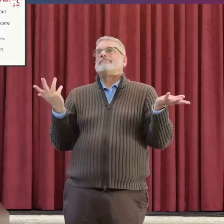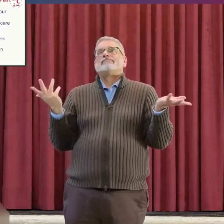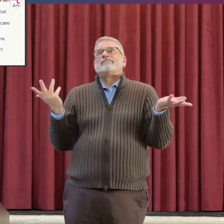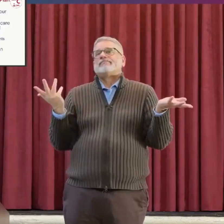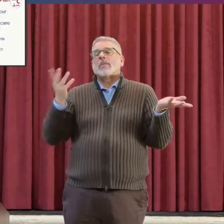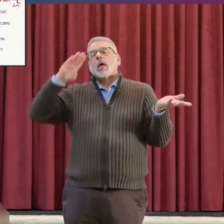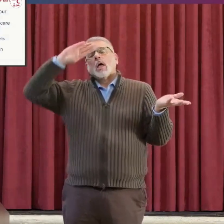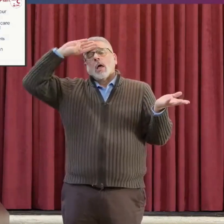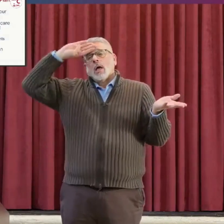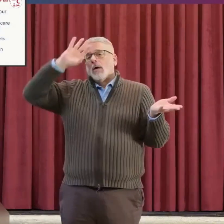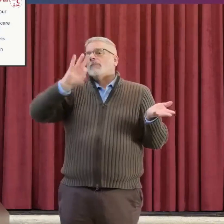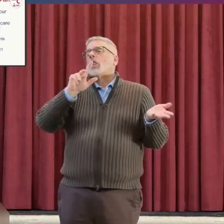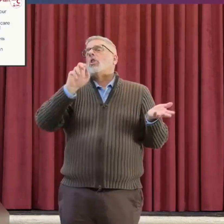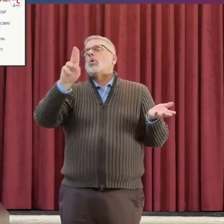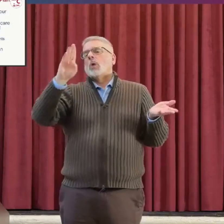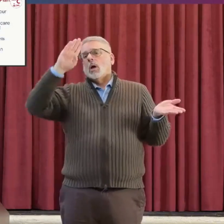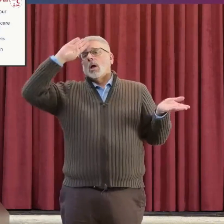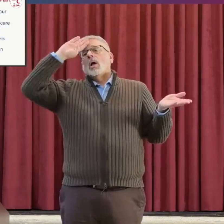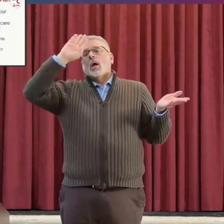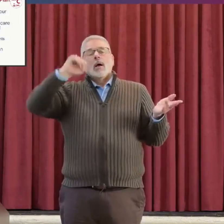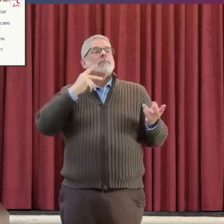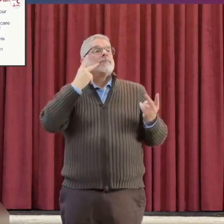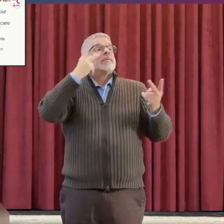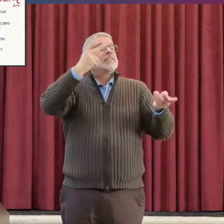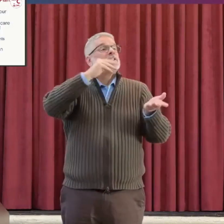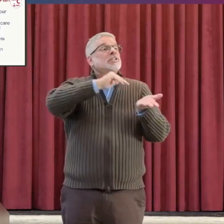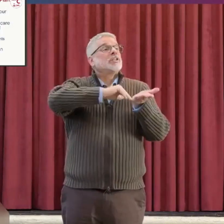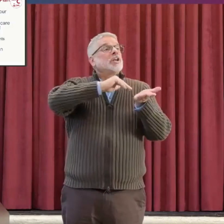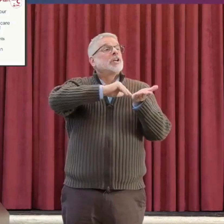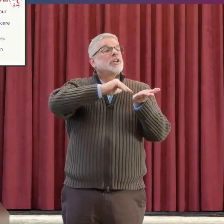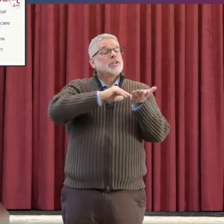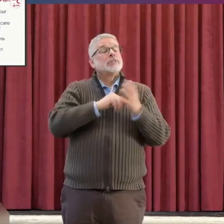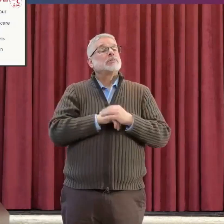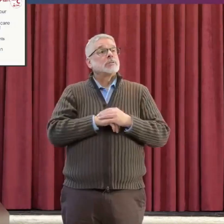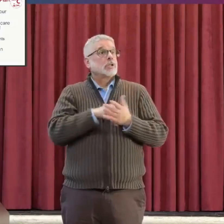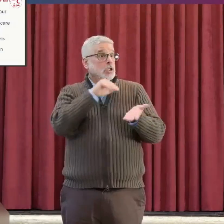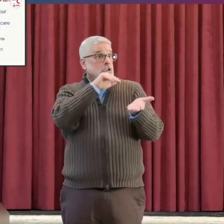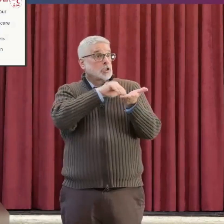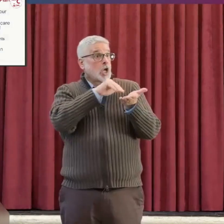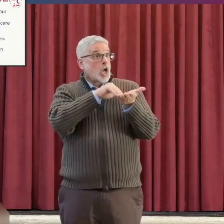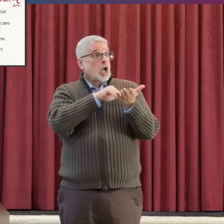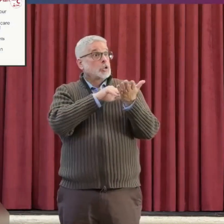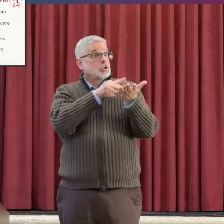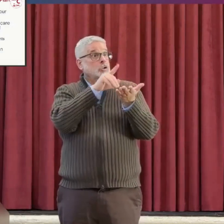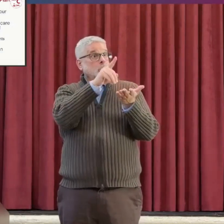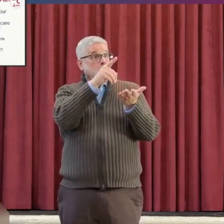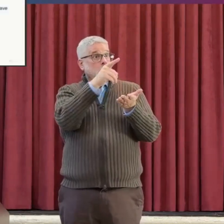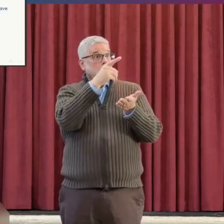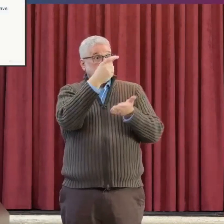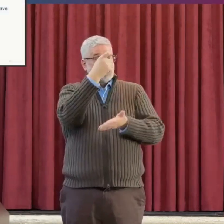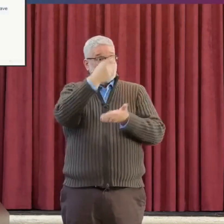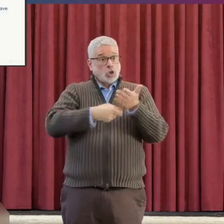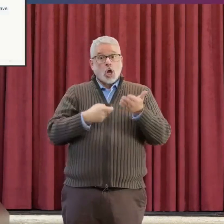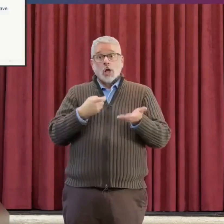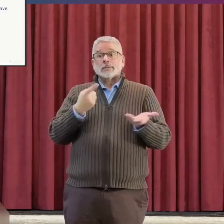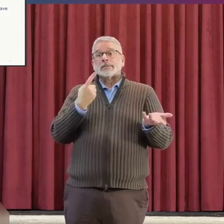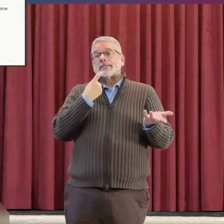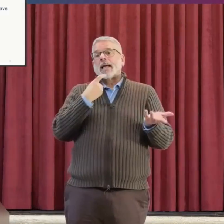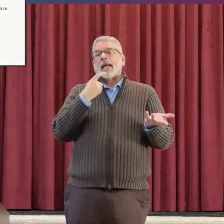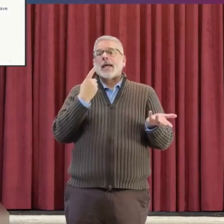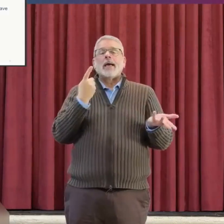a flu symptom. And doctor's office will charge you, like say